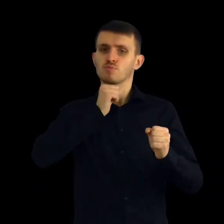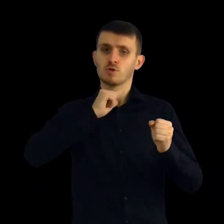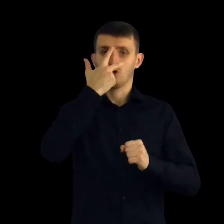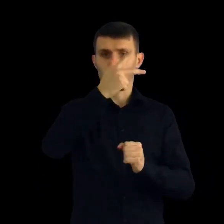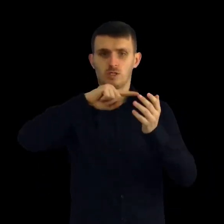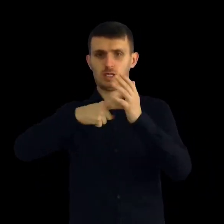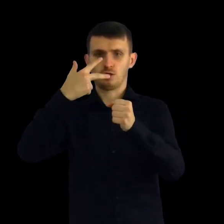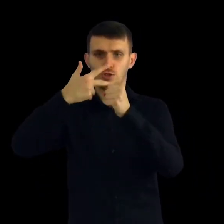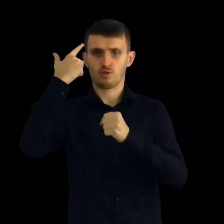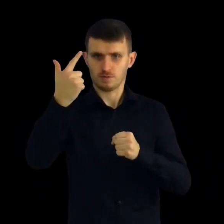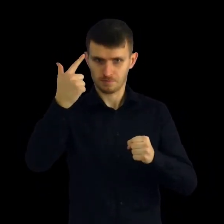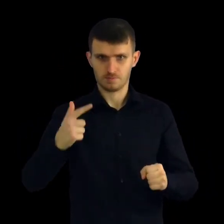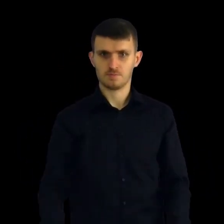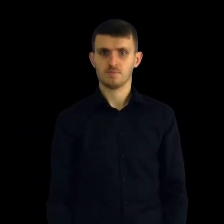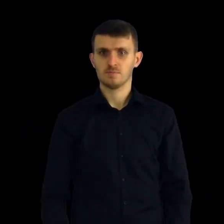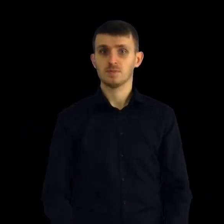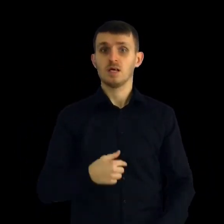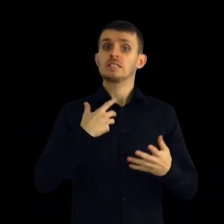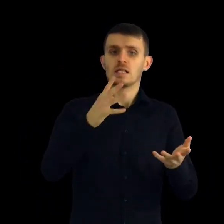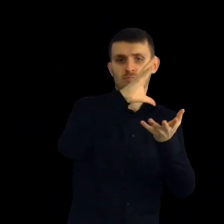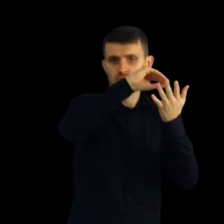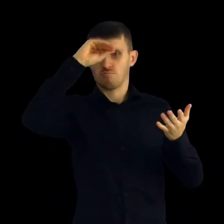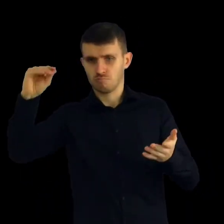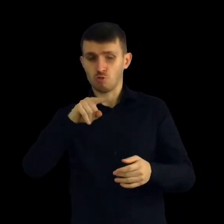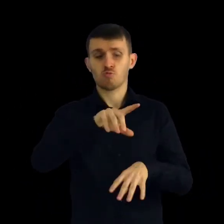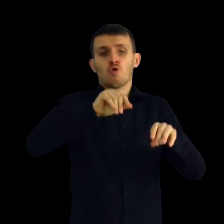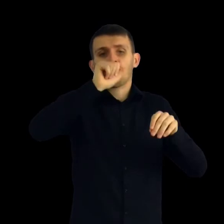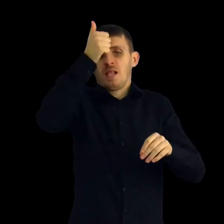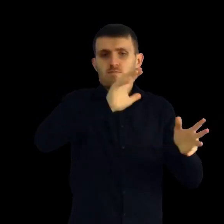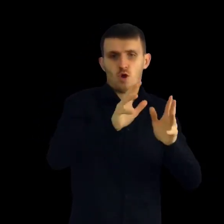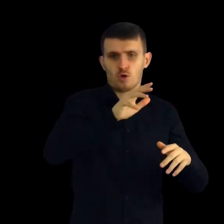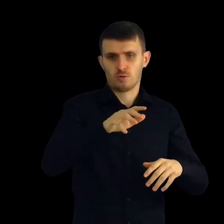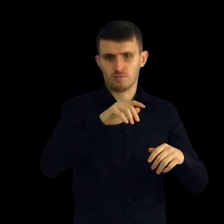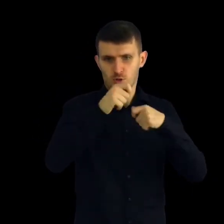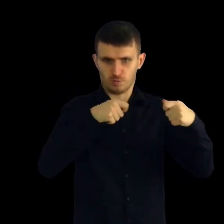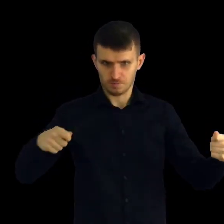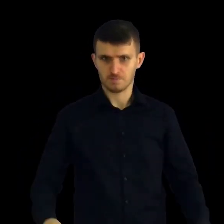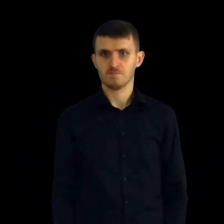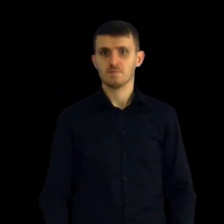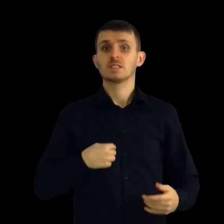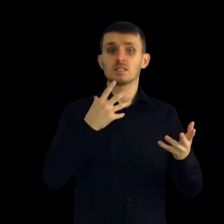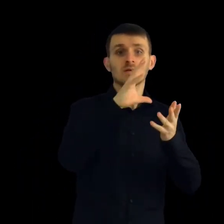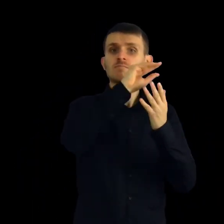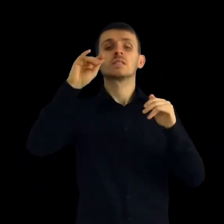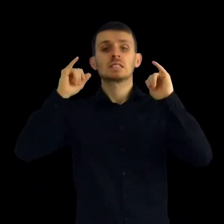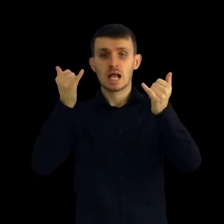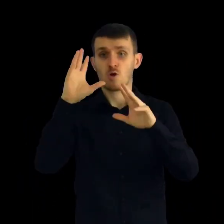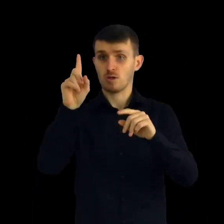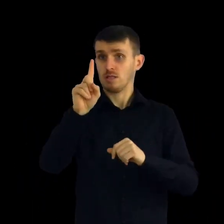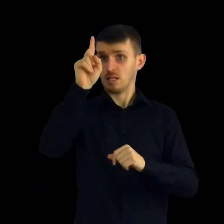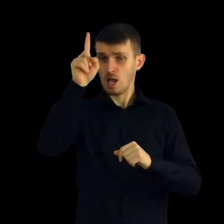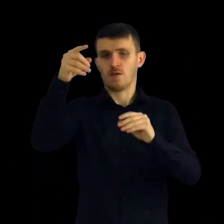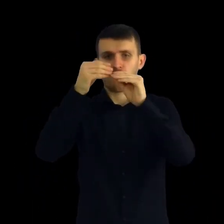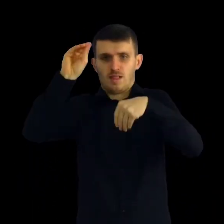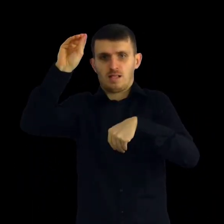Let's try to calculate 3 times 32. And I like to rewrite it. And this is one way of doing it. I like to rewrite it where I have the larger number